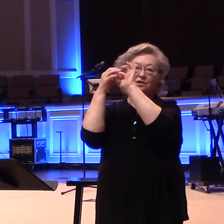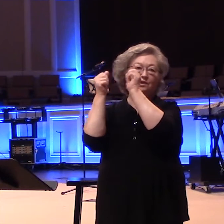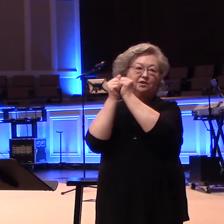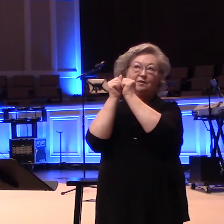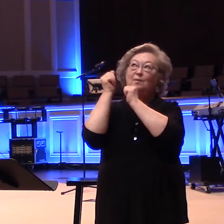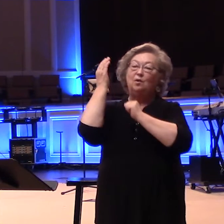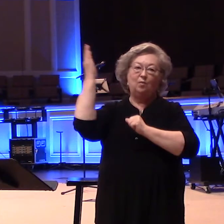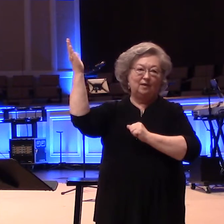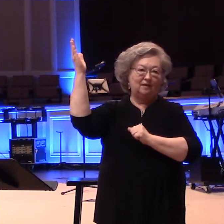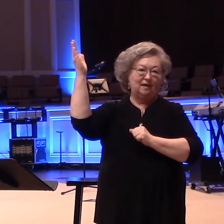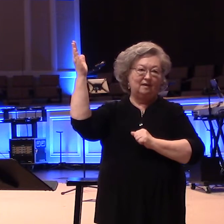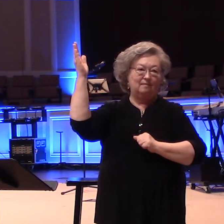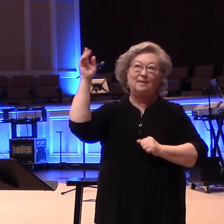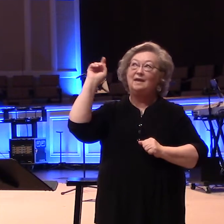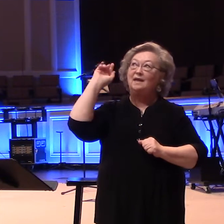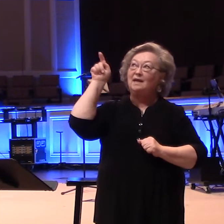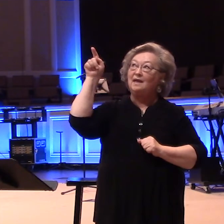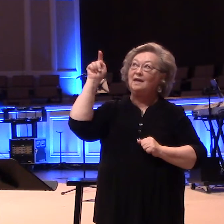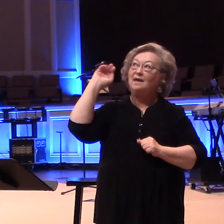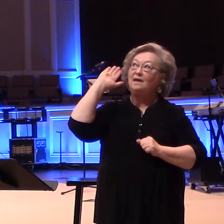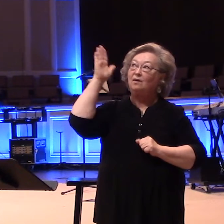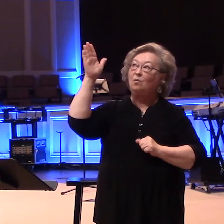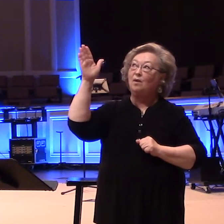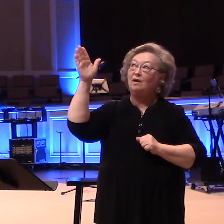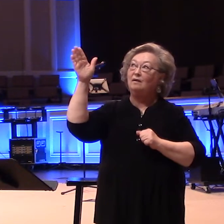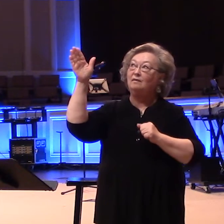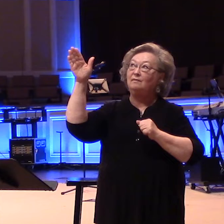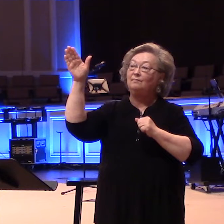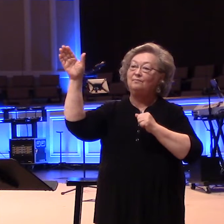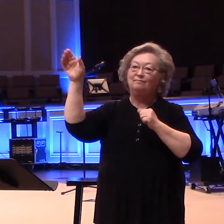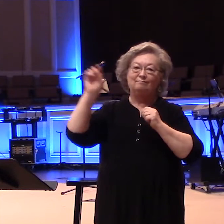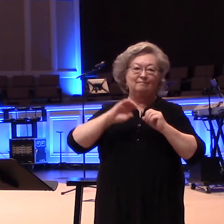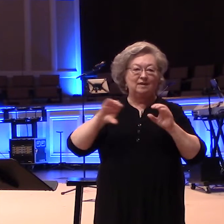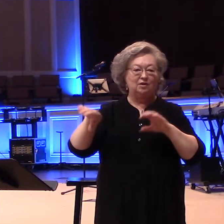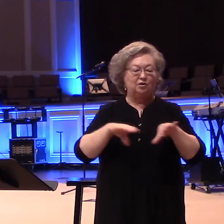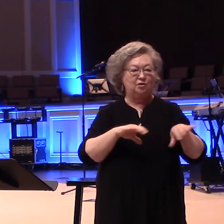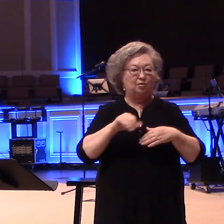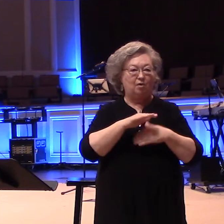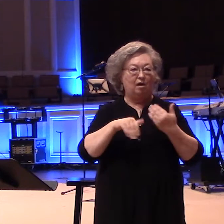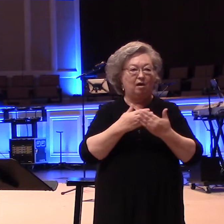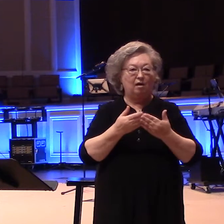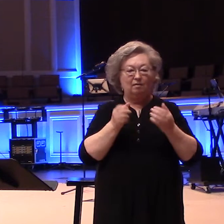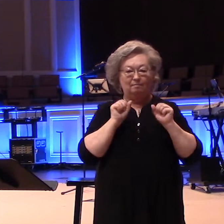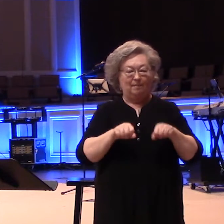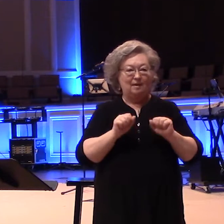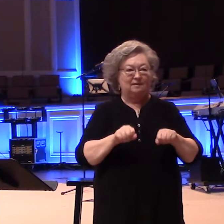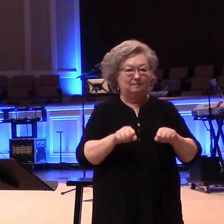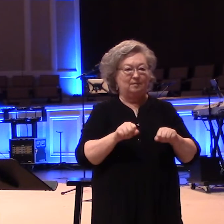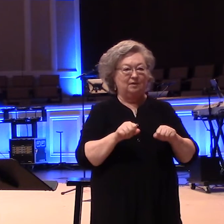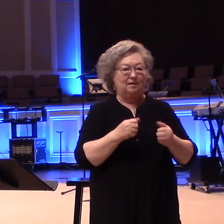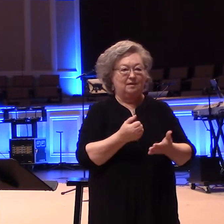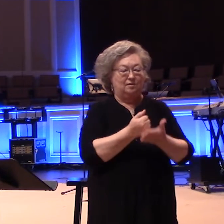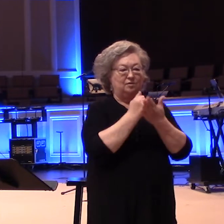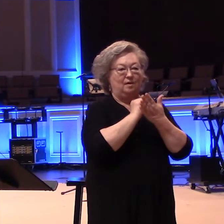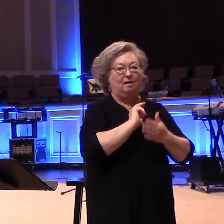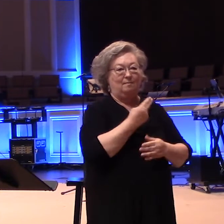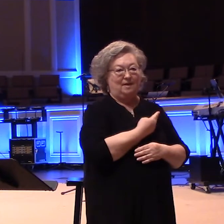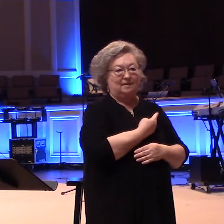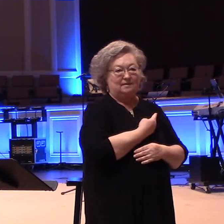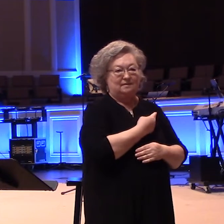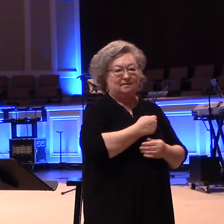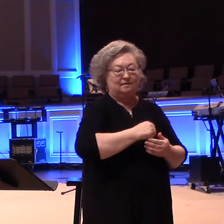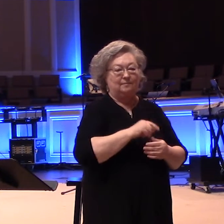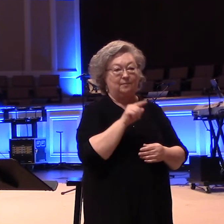I've done everything necessary to save you, and I'm calling you to be in fellowship with me. And so he's made it real clear. Do you know